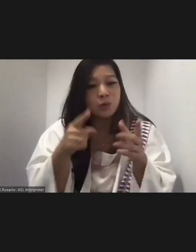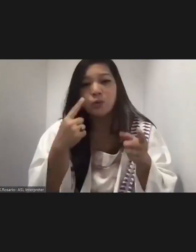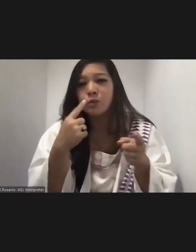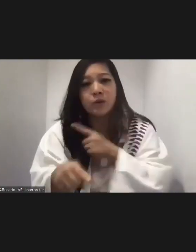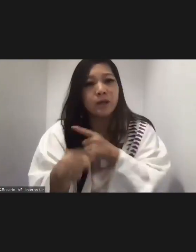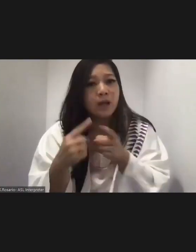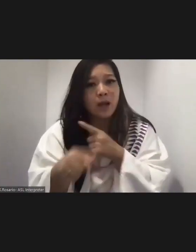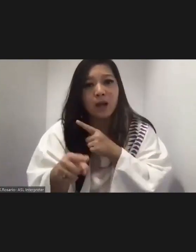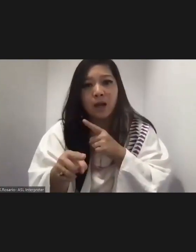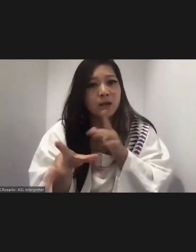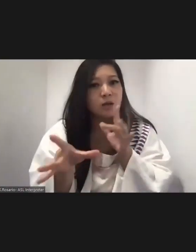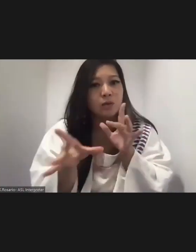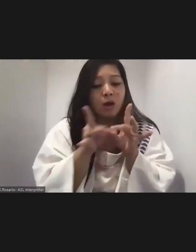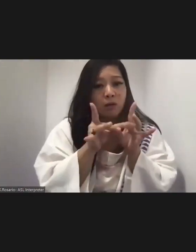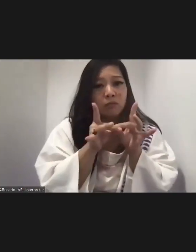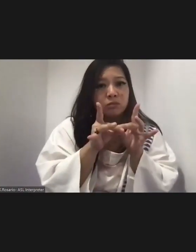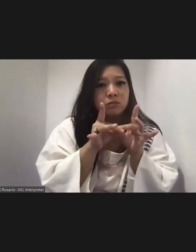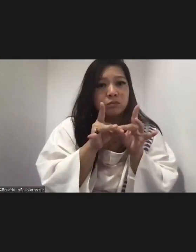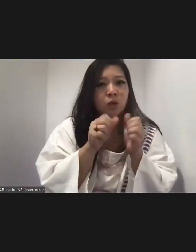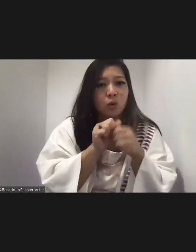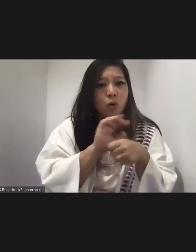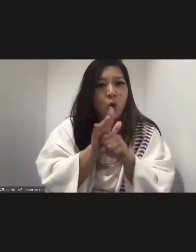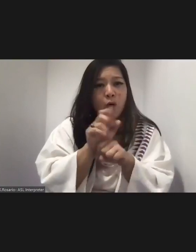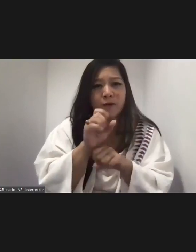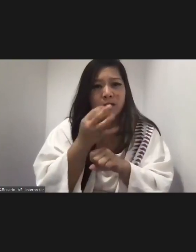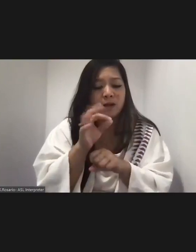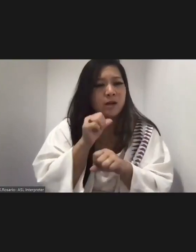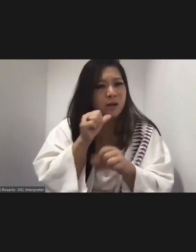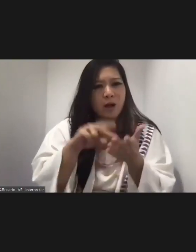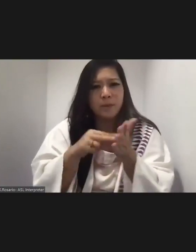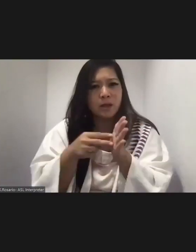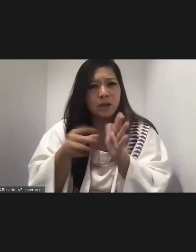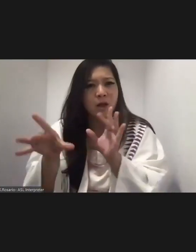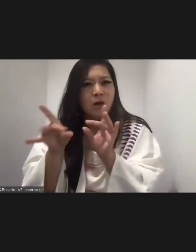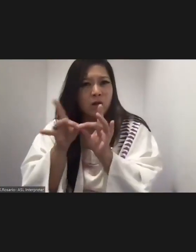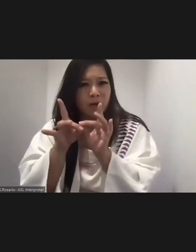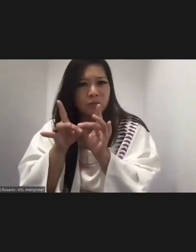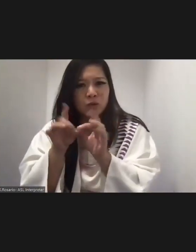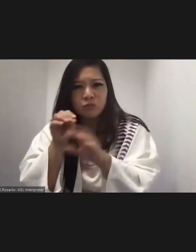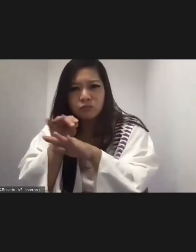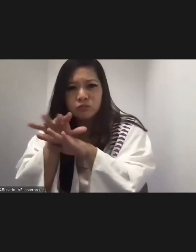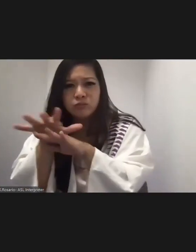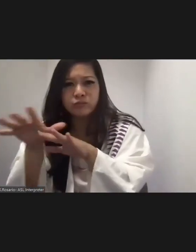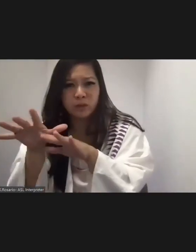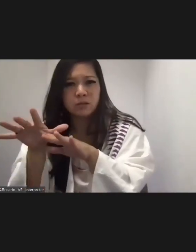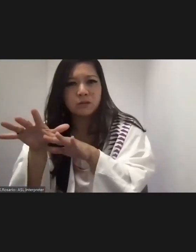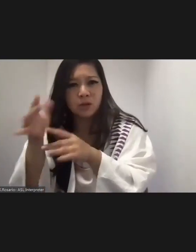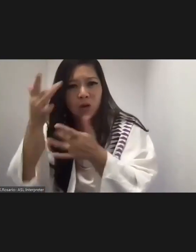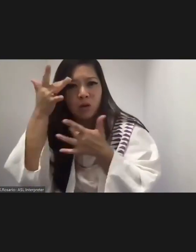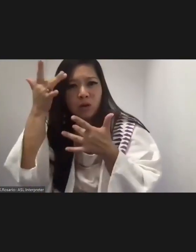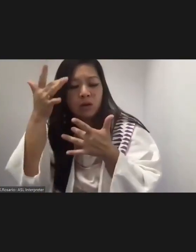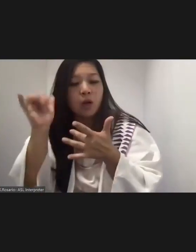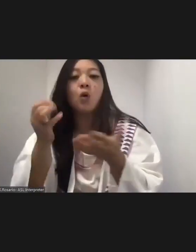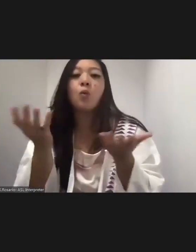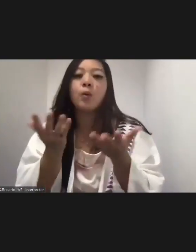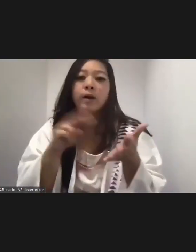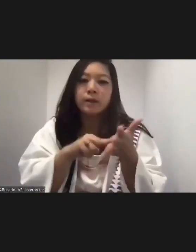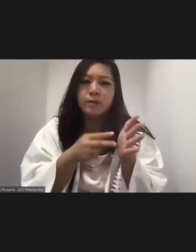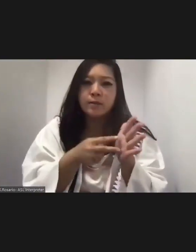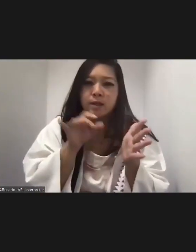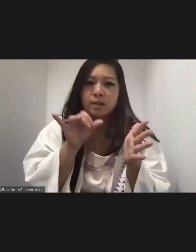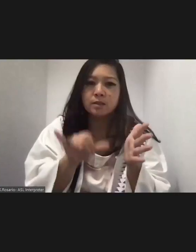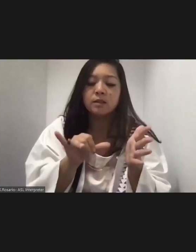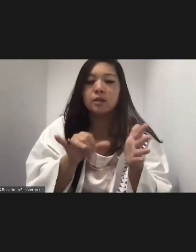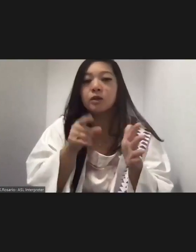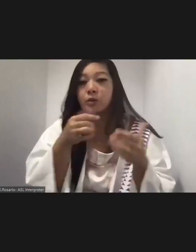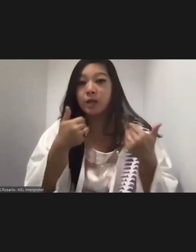cannot be infected and you cannot be infectious. What it means is you can have